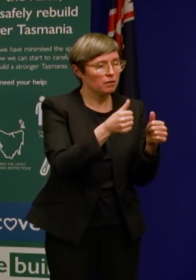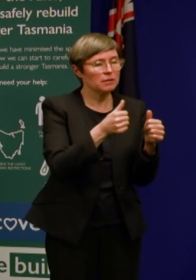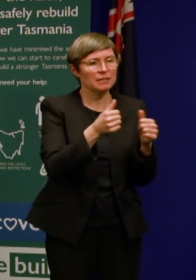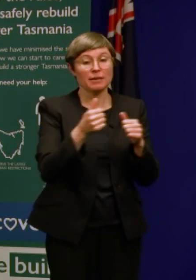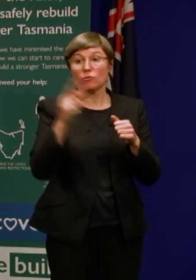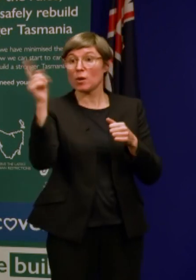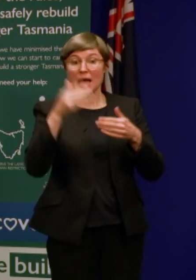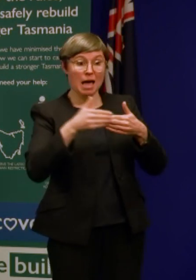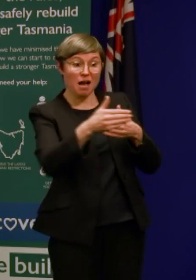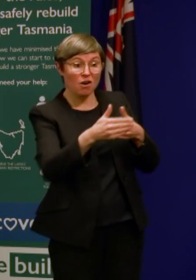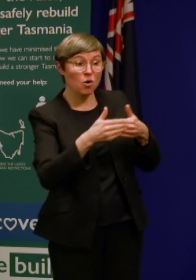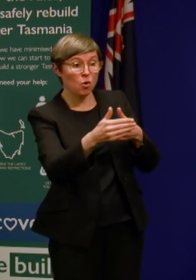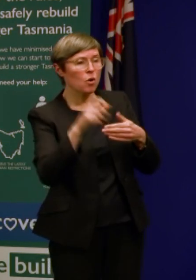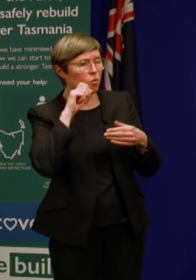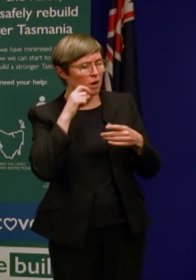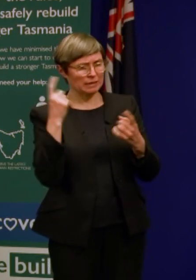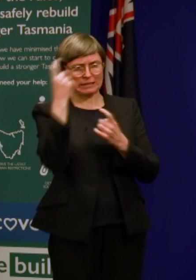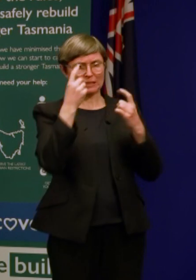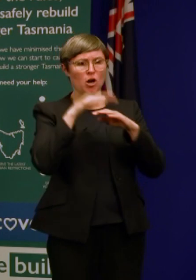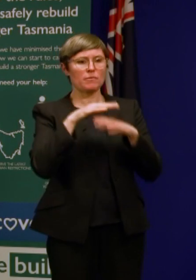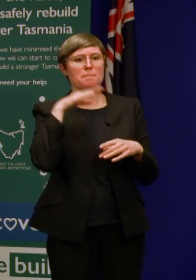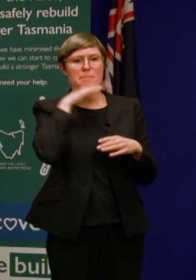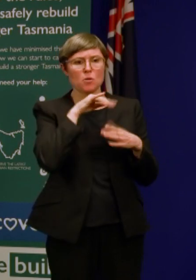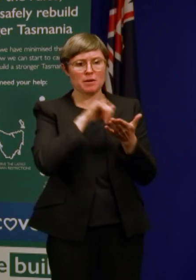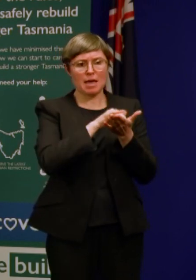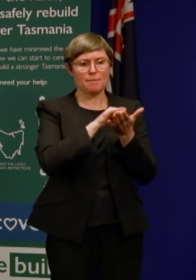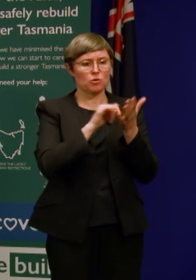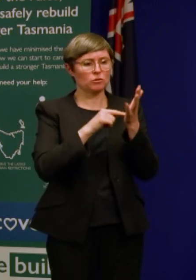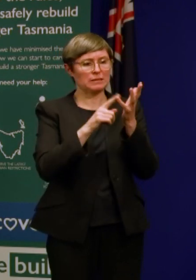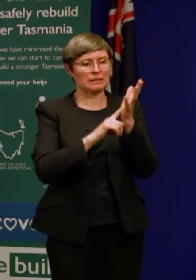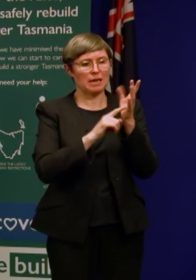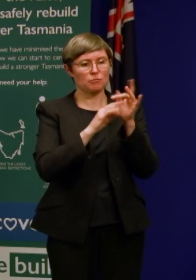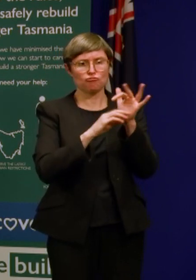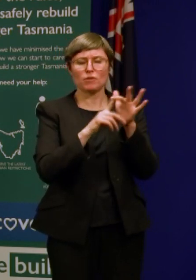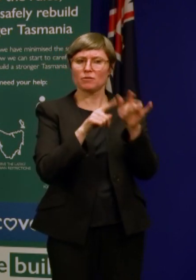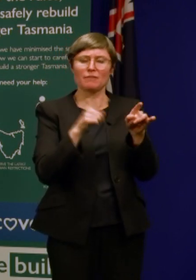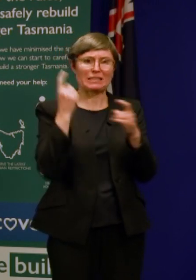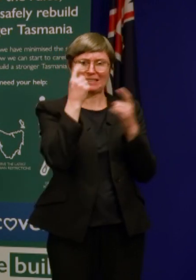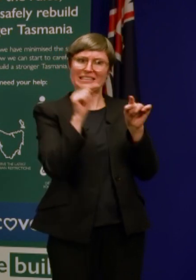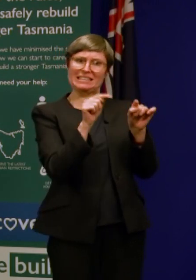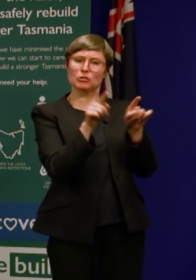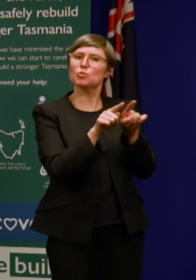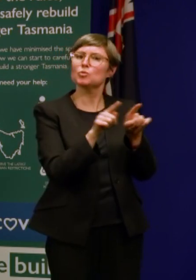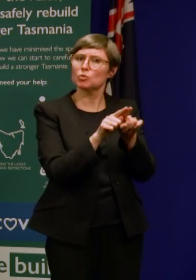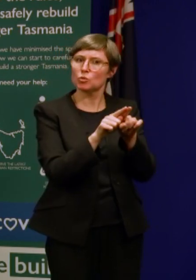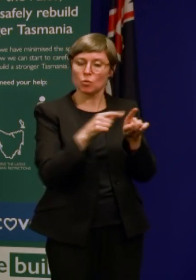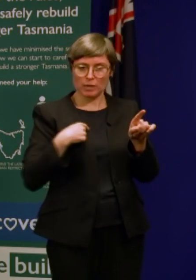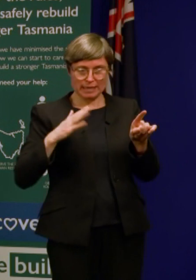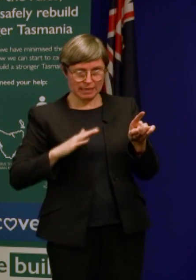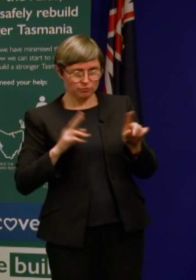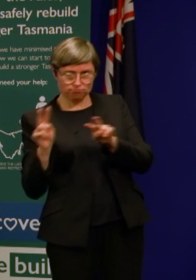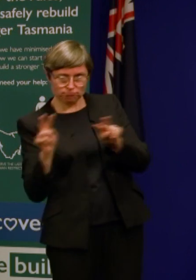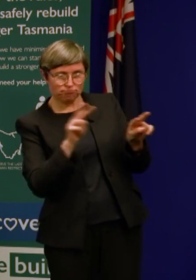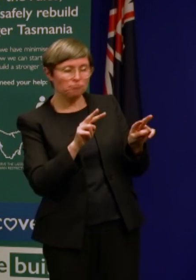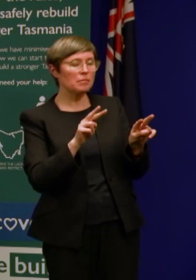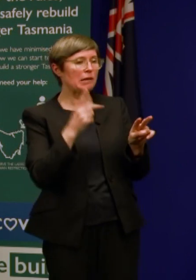as a hub, but we'll need to be satisfied and we are taking steps to understand the COVID safety plan that's